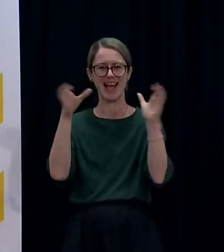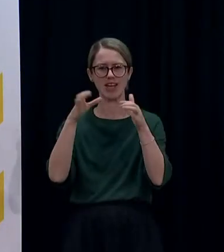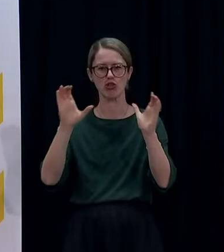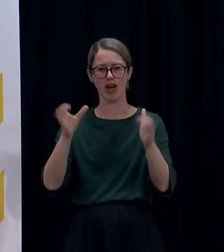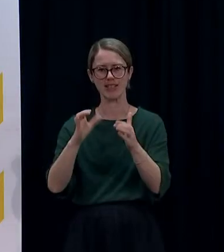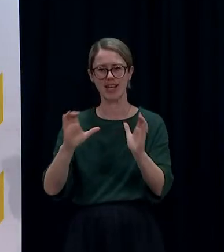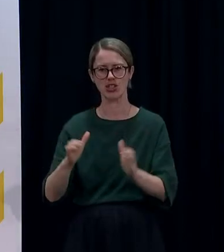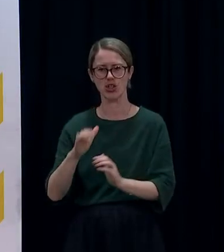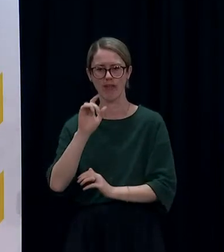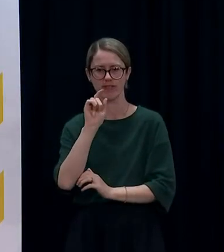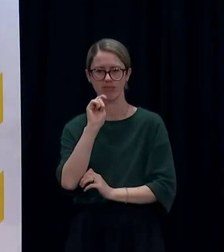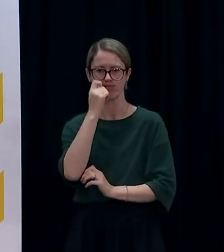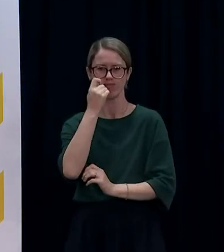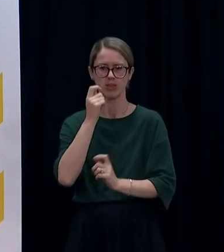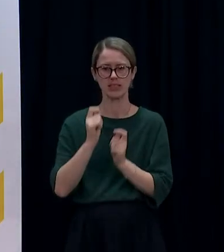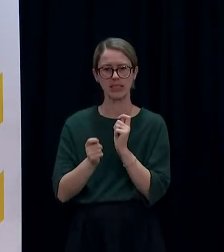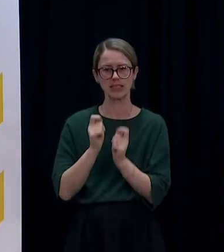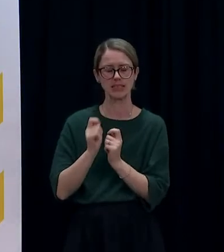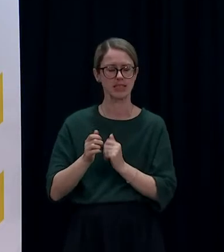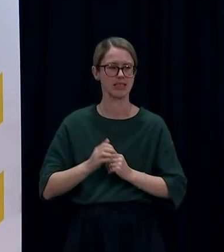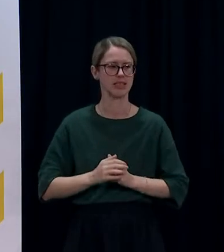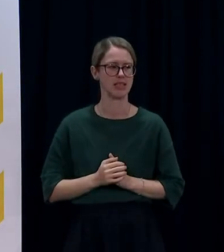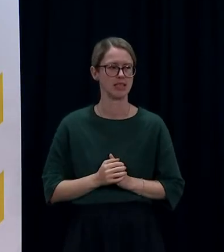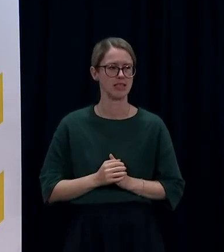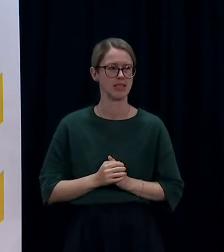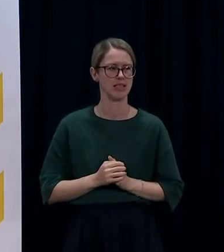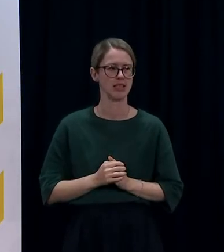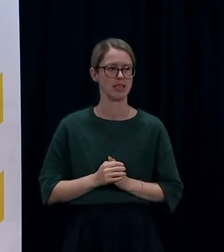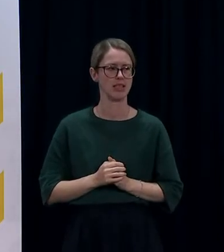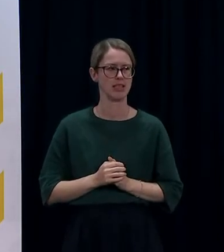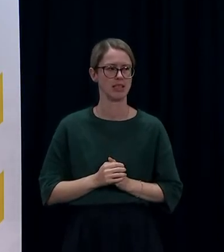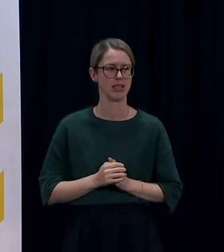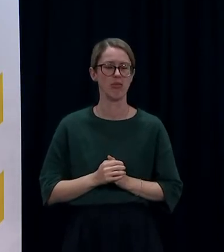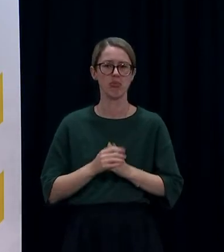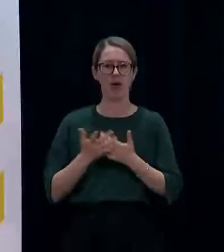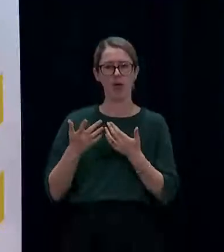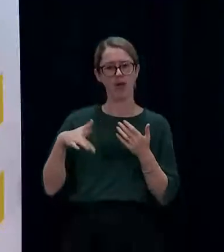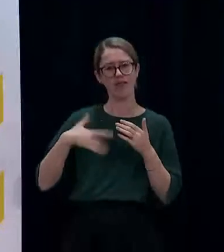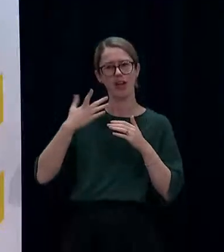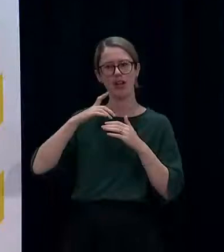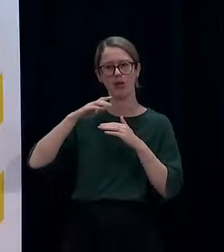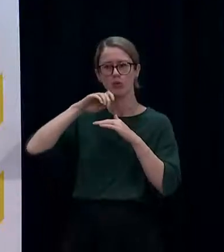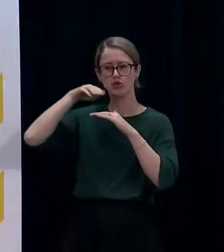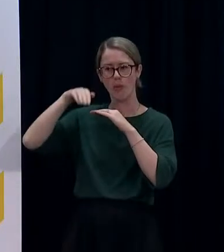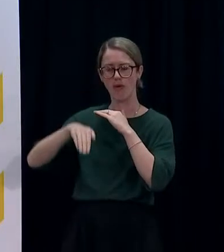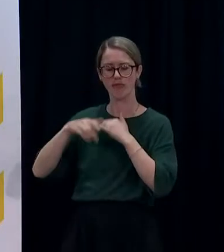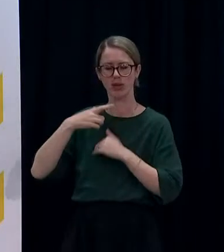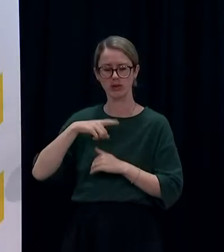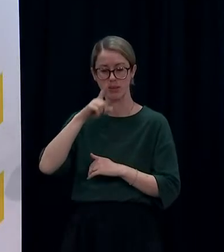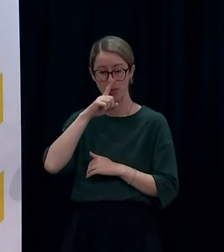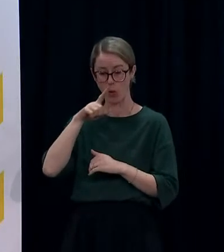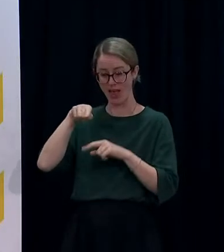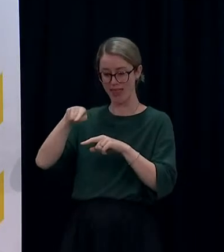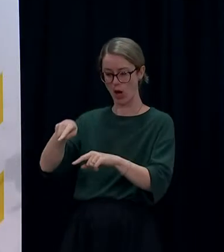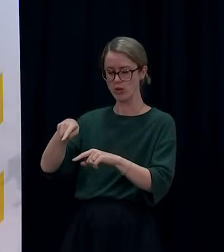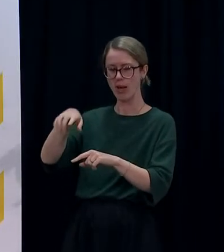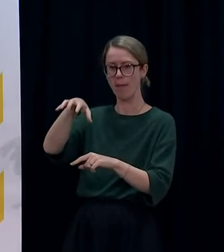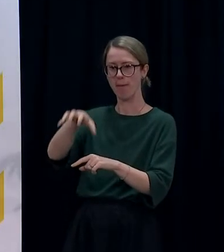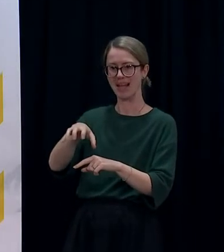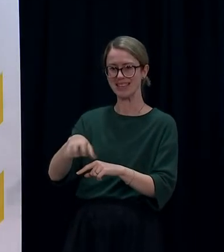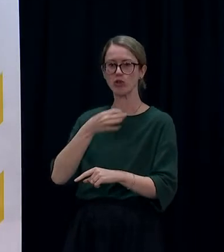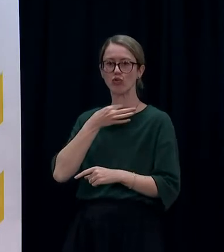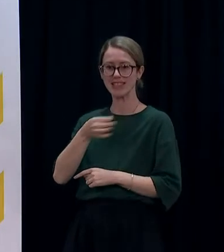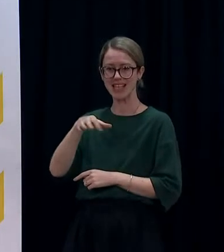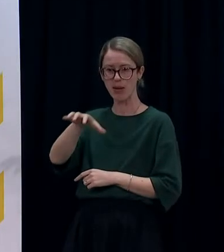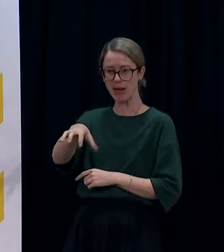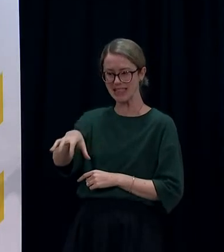of those tests. What we are seeing is an expected drop-off because of the people who were at locations of interest, and